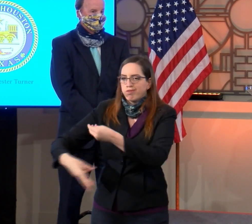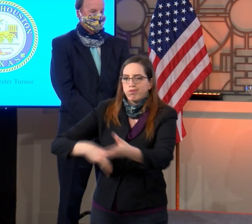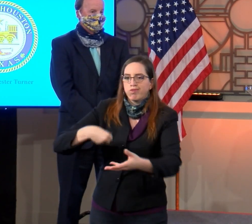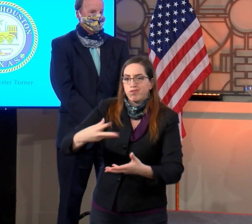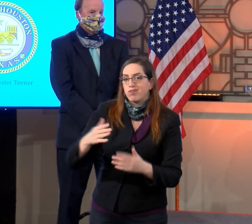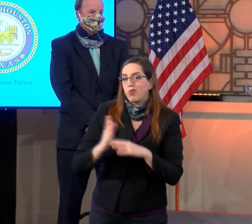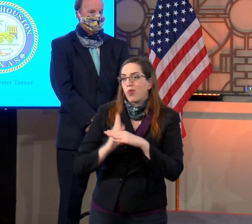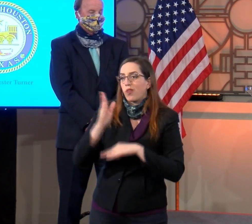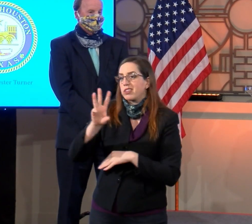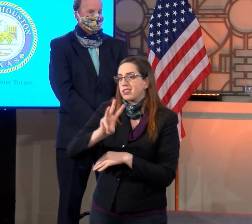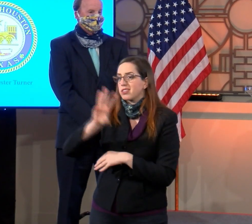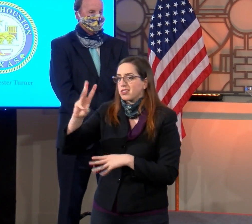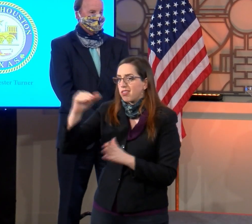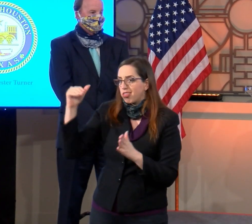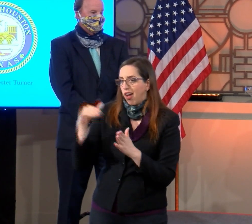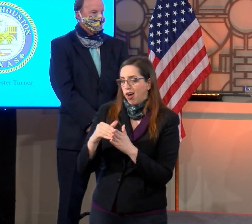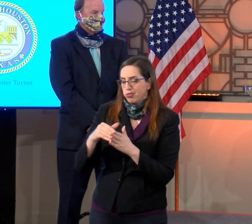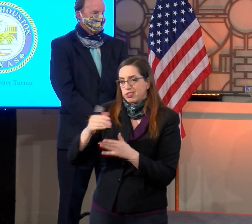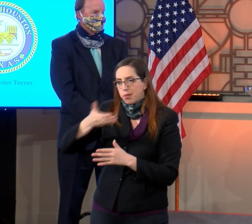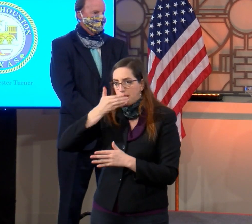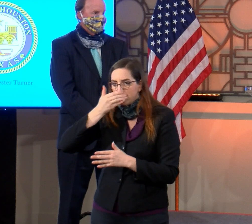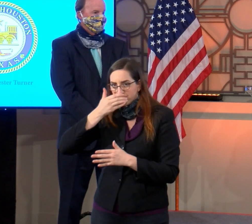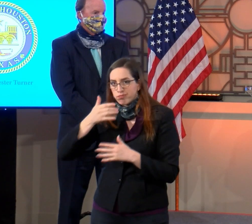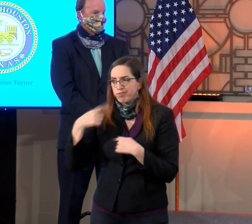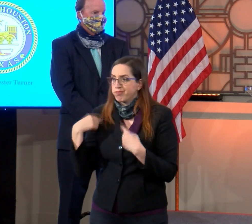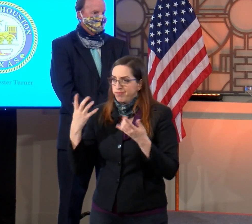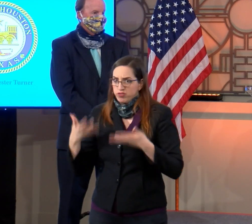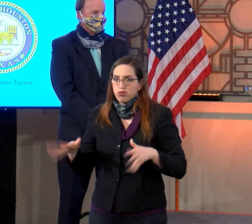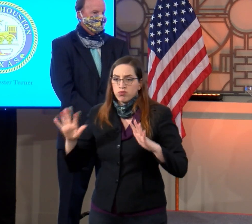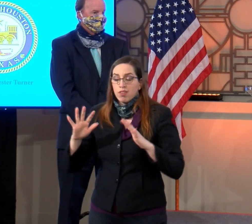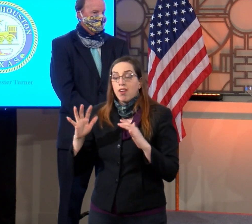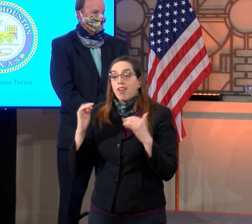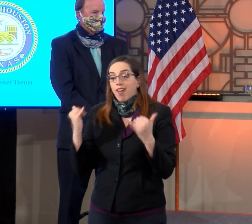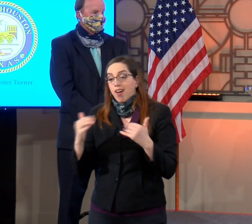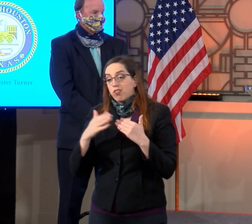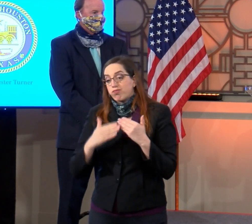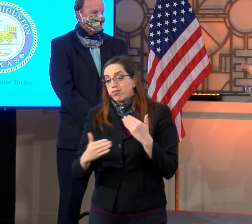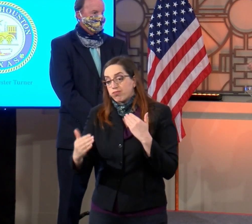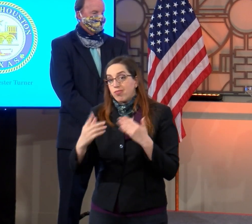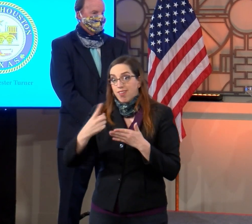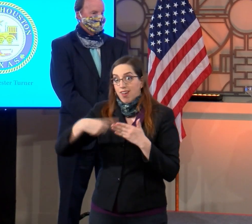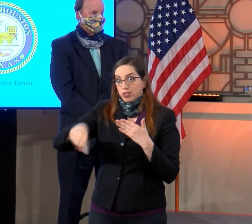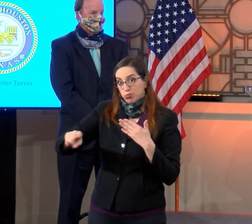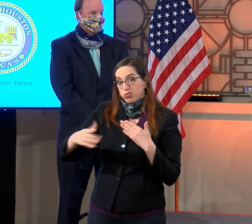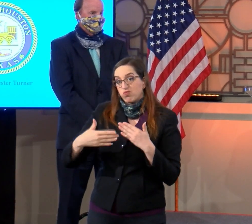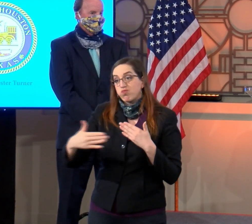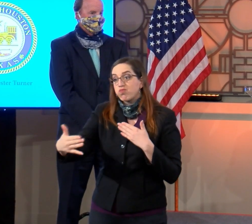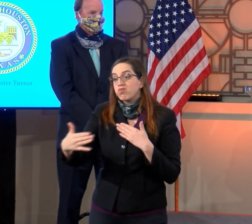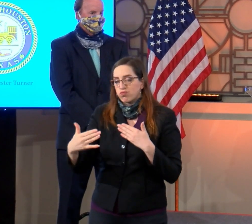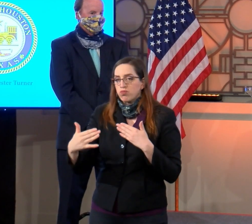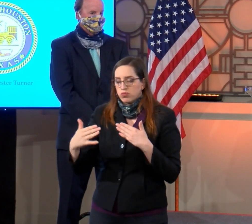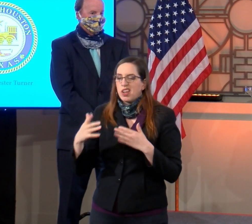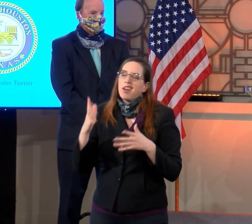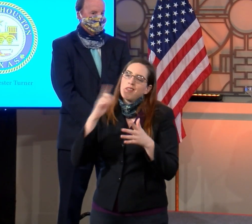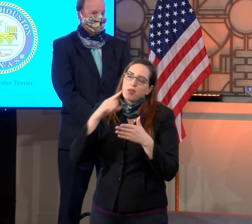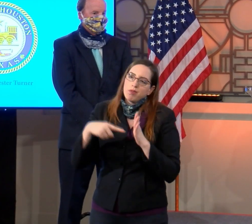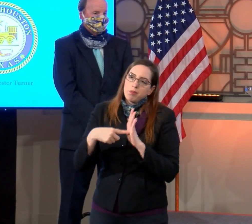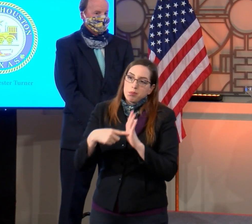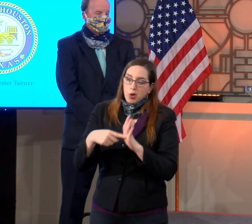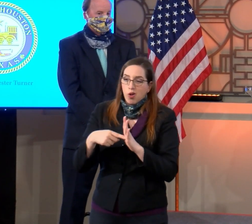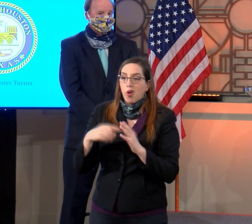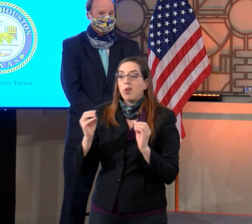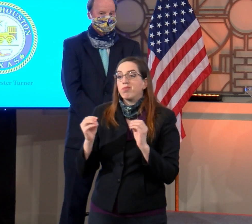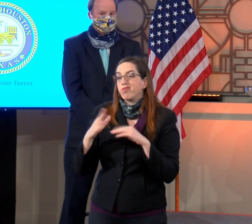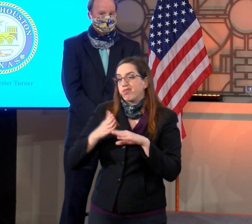than 66,000 masks already. And between now and next week, weekend, for example, more